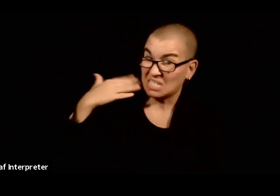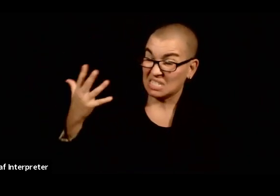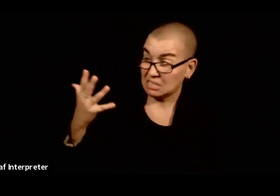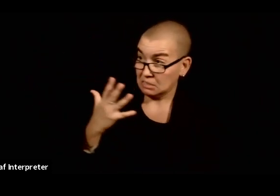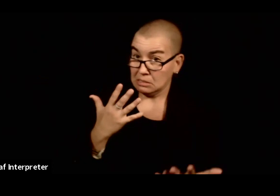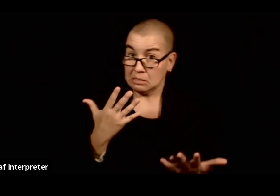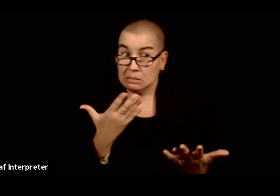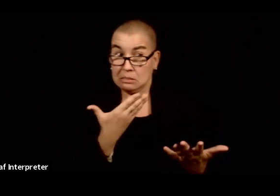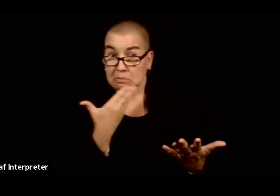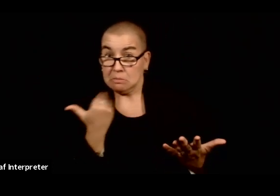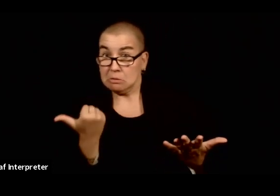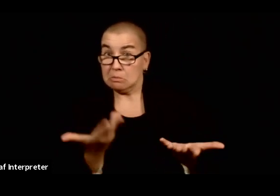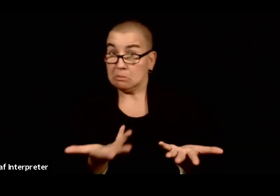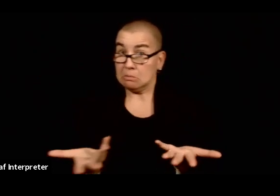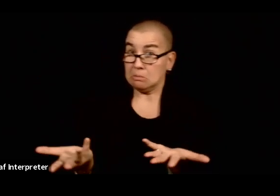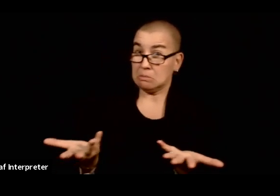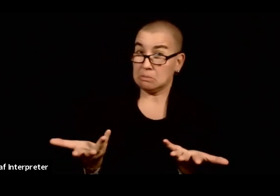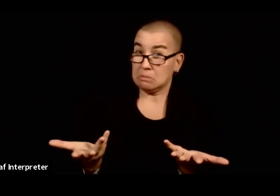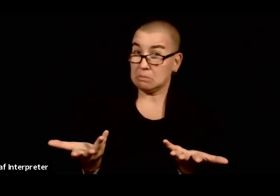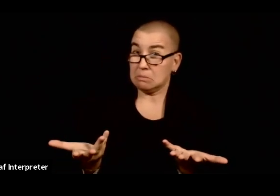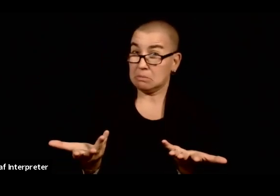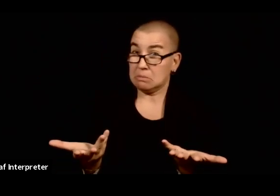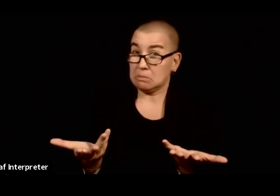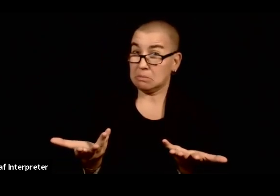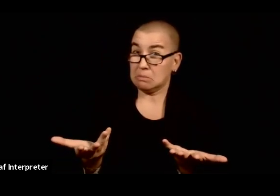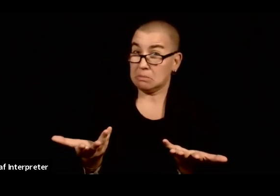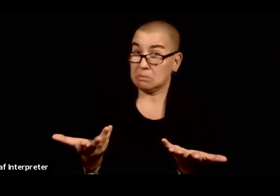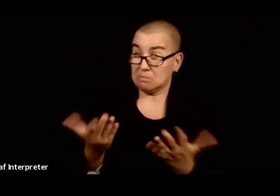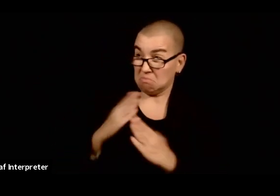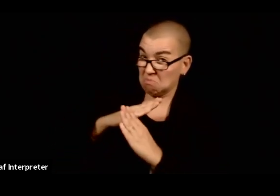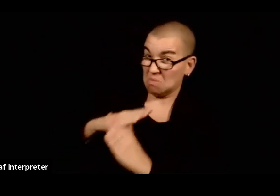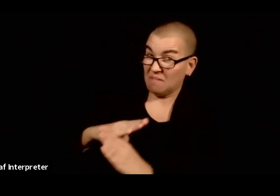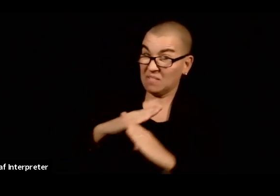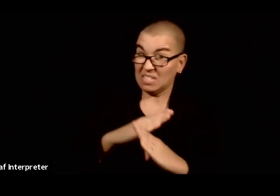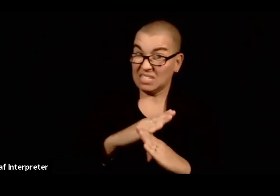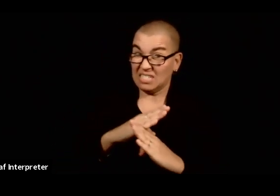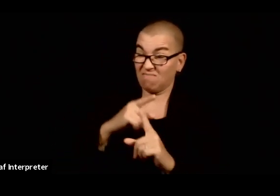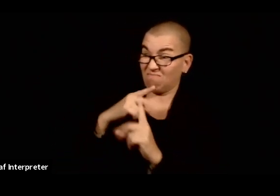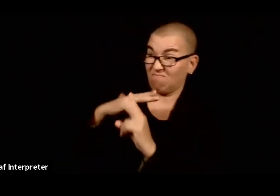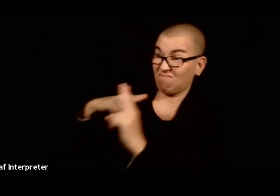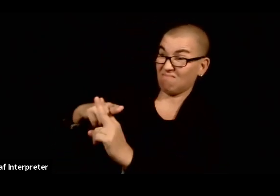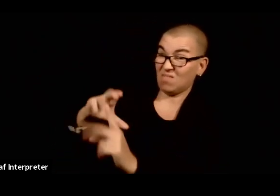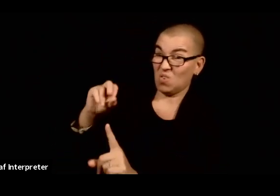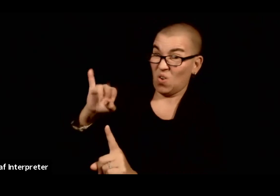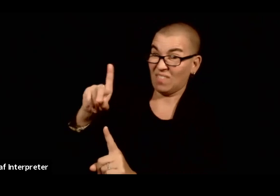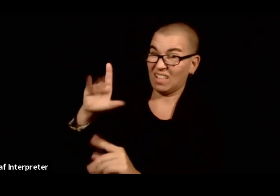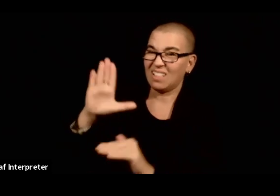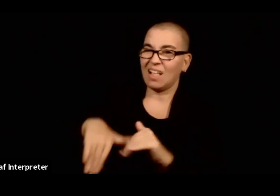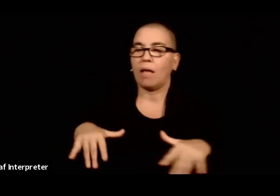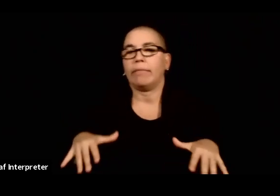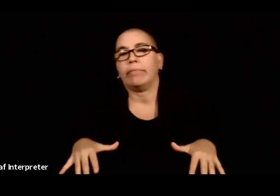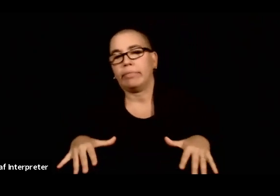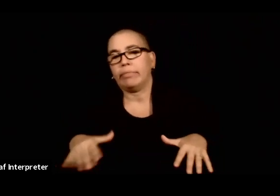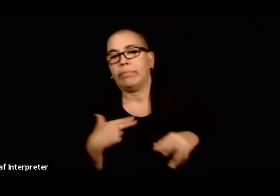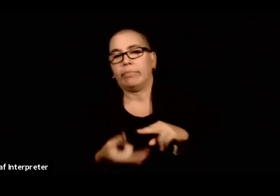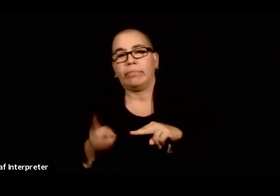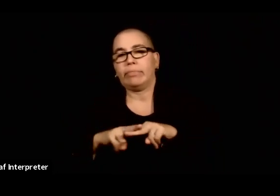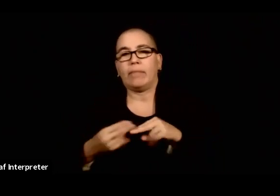and coronavirus infection is going to be a little bit better. Do you have thoughts on this, recommendations on this for the